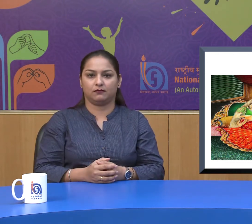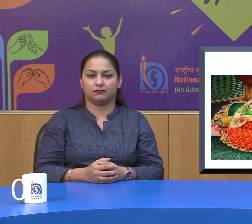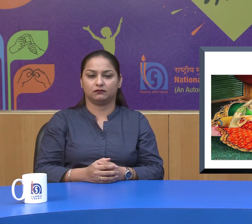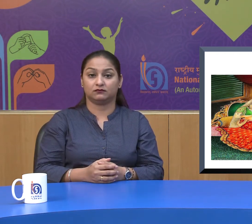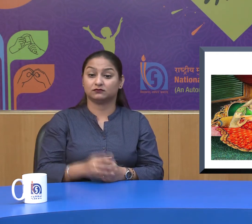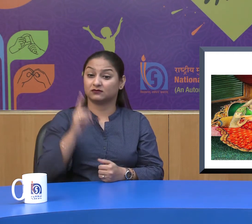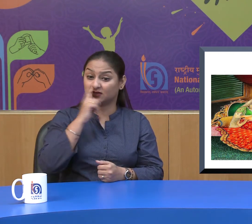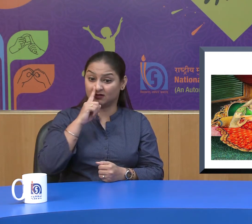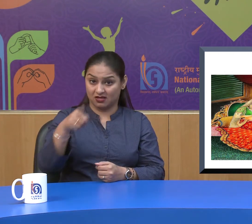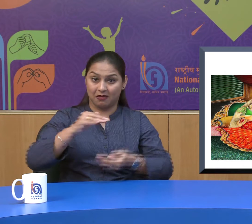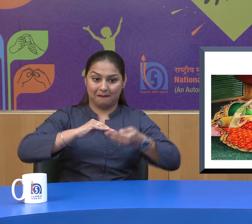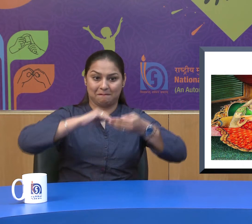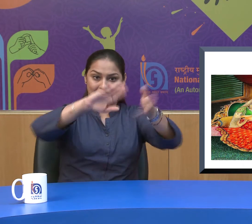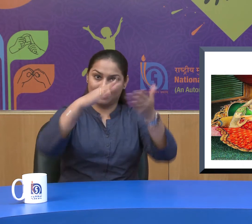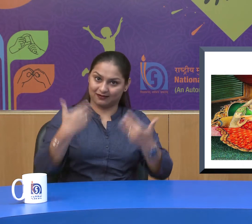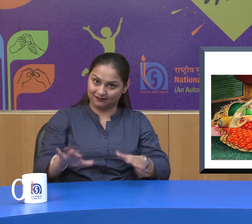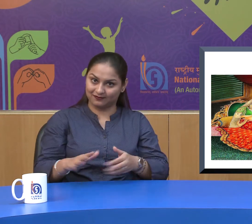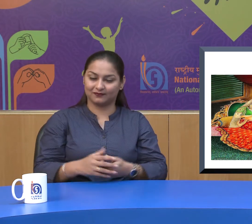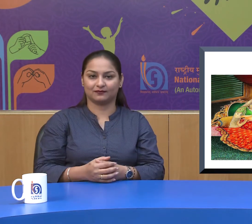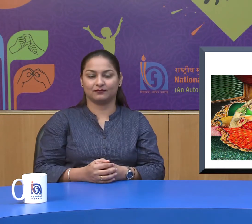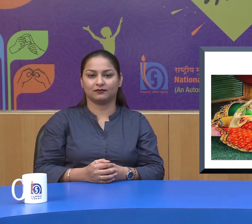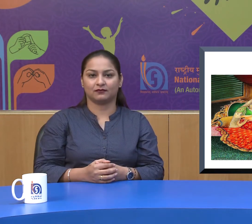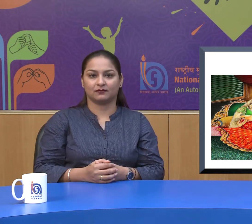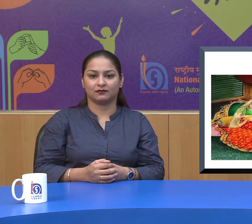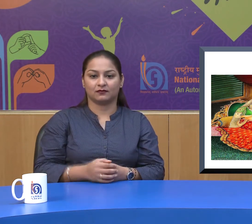Girls were married off in their childhood.